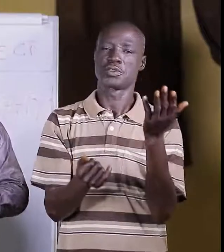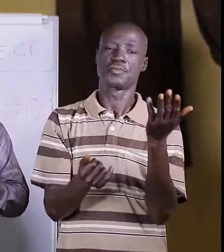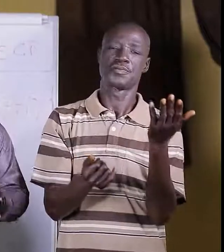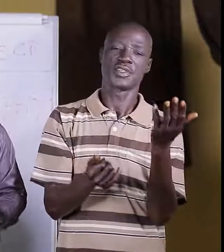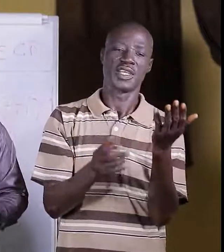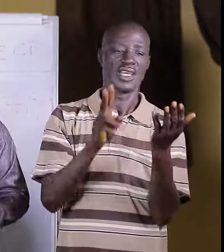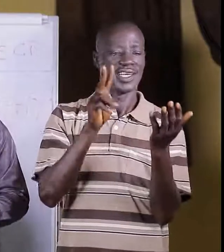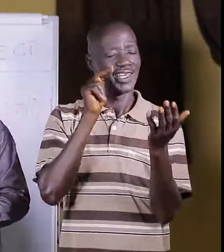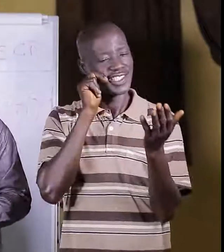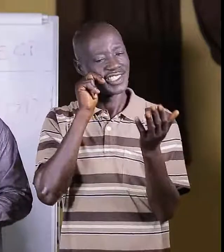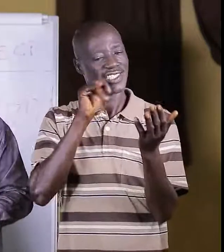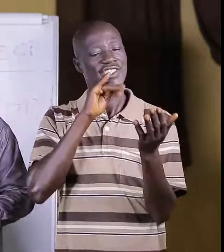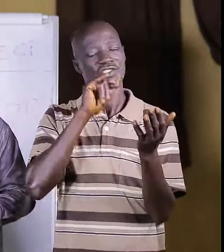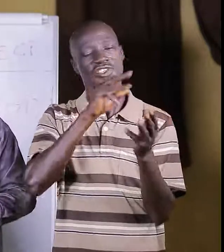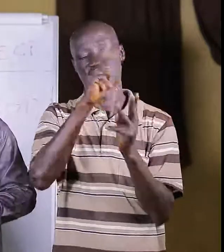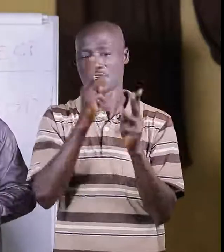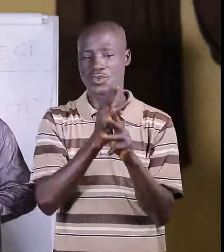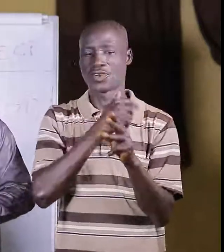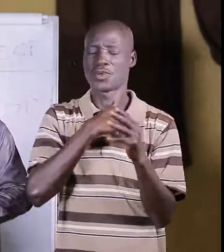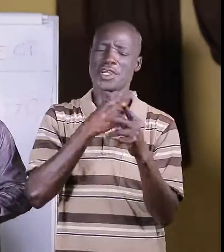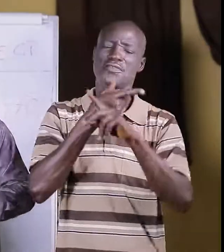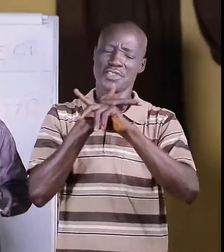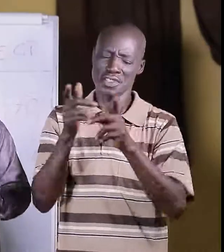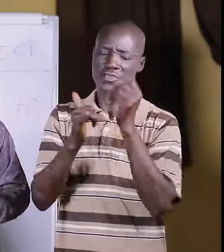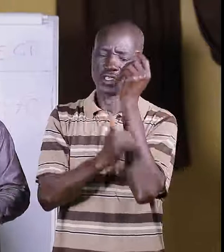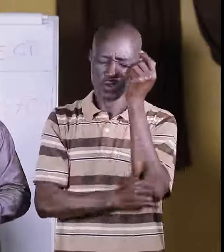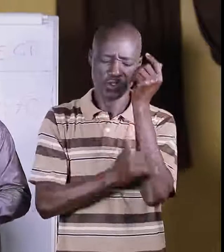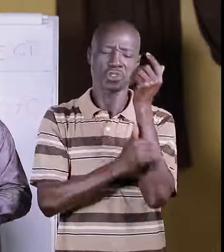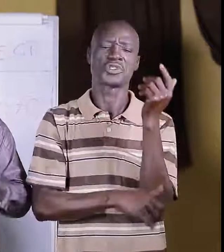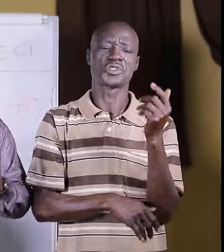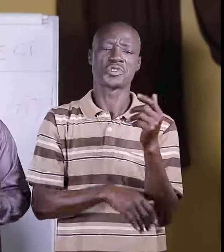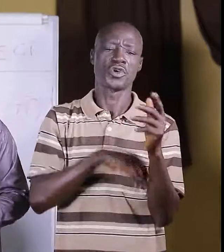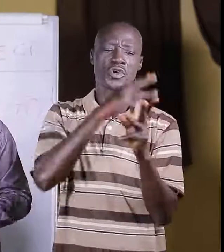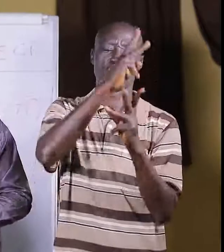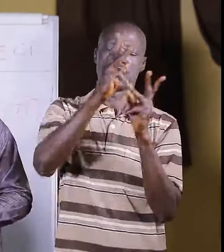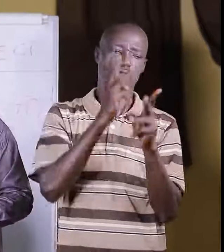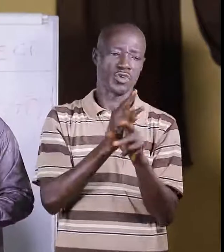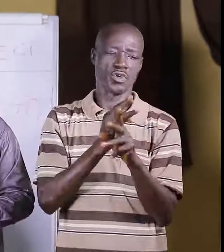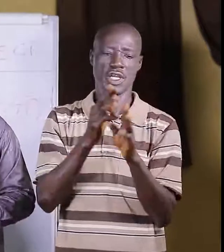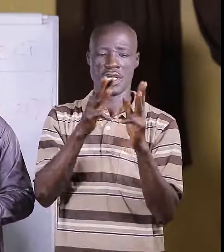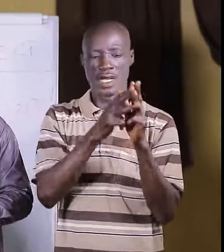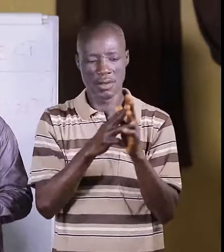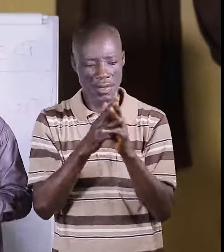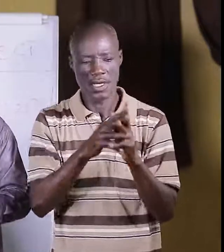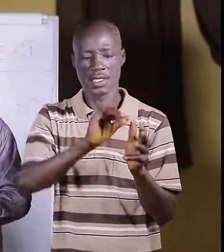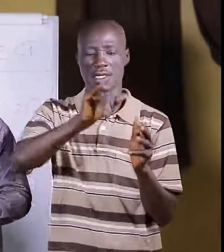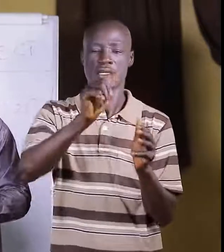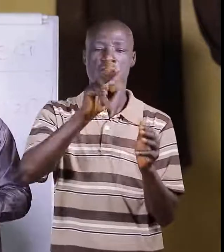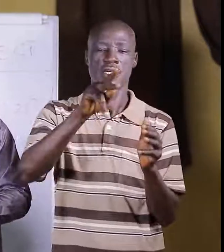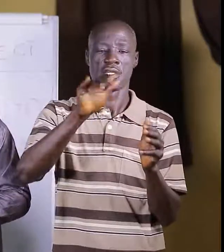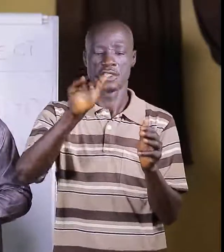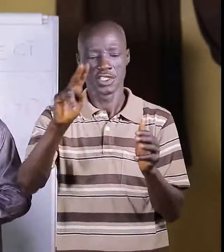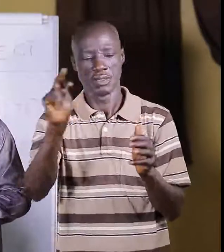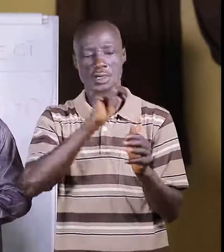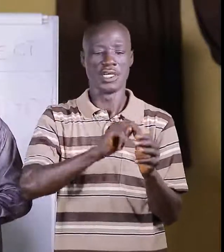Nigeria is not the world. We have so many countries all over the world. The knowledge of geography